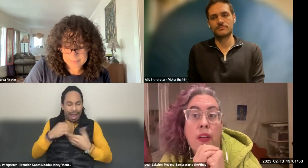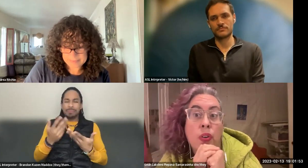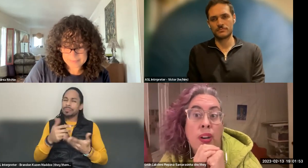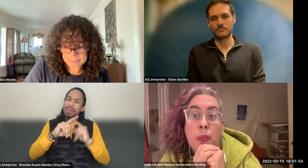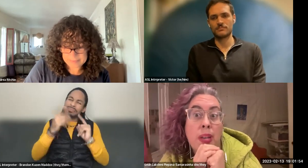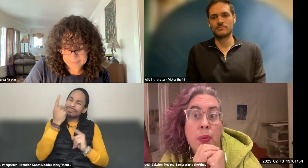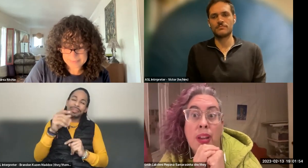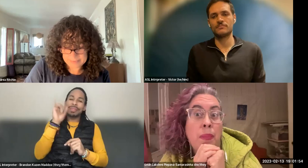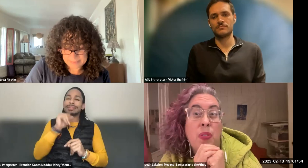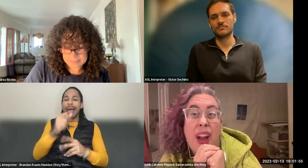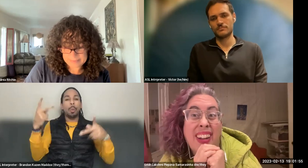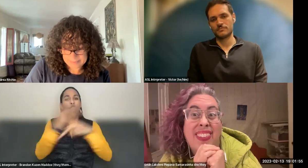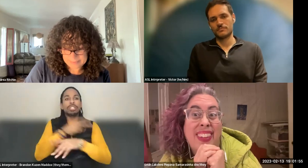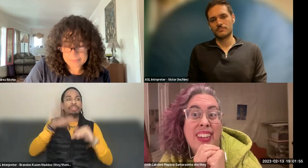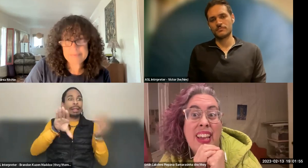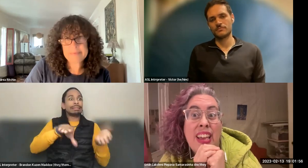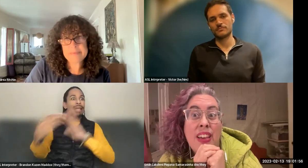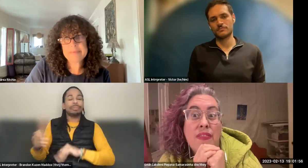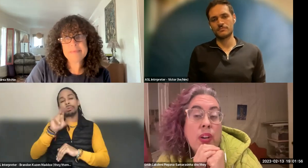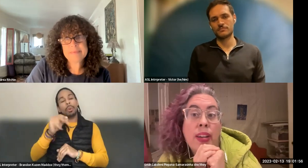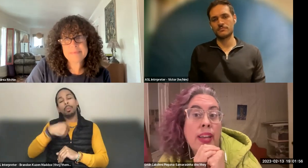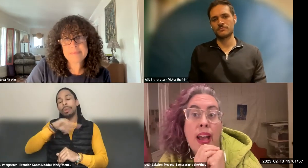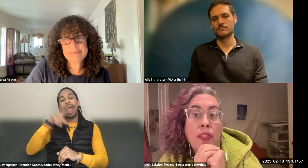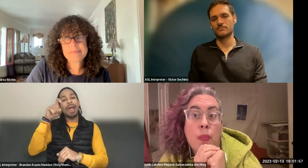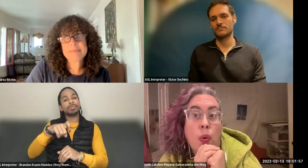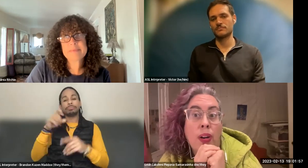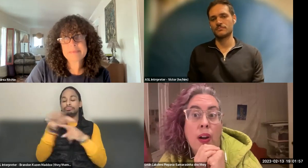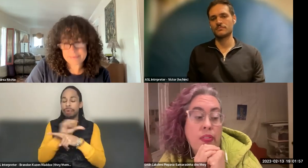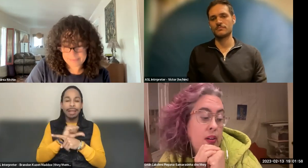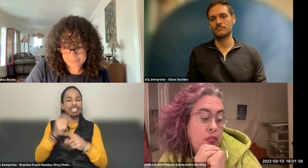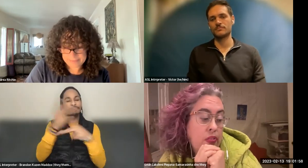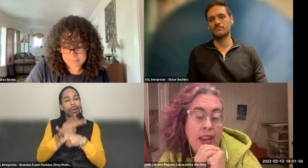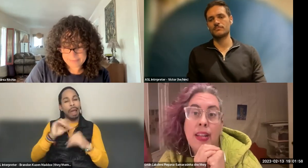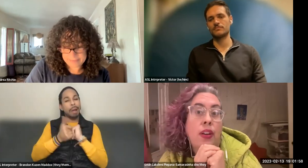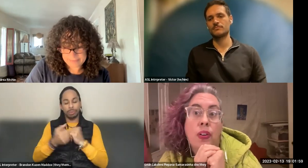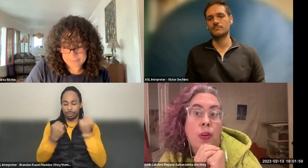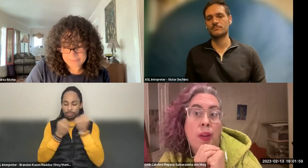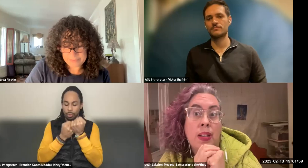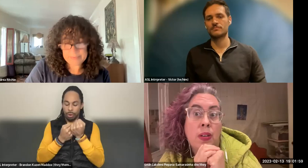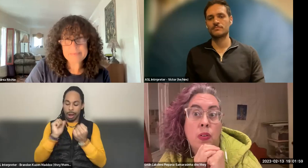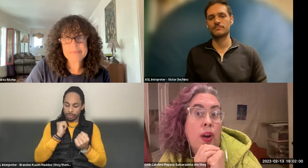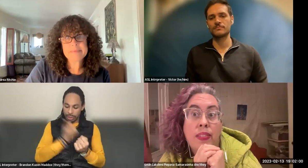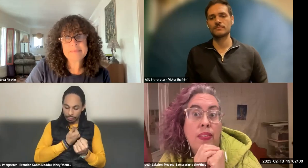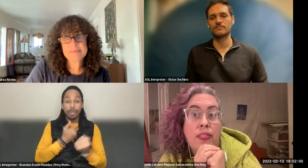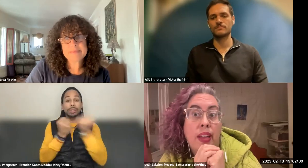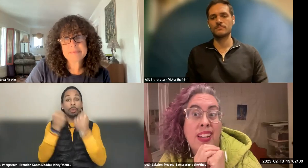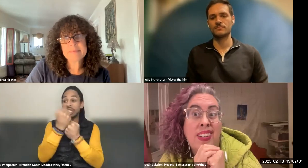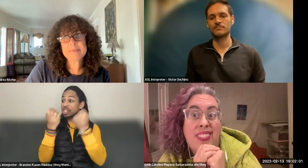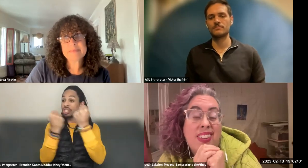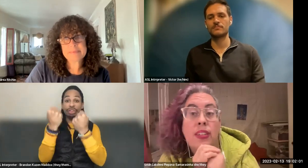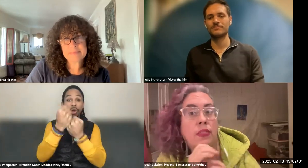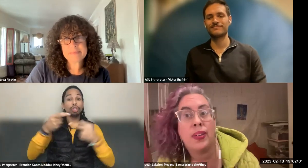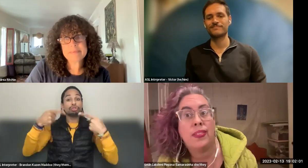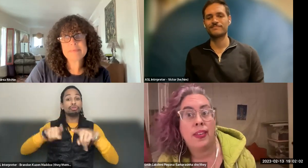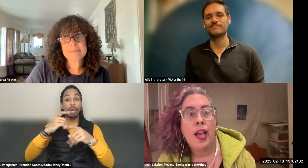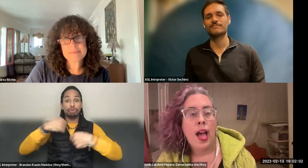in ourselves or in other people. It means practicing figuring out how to support ourselves and each other in crisis and